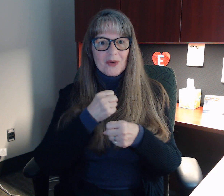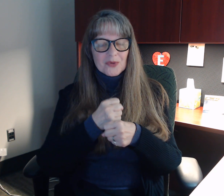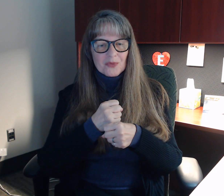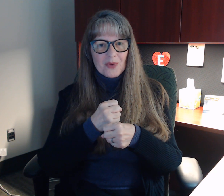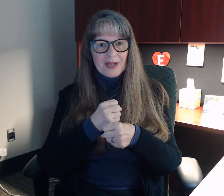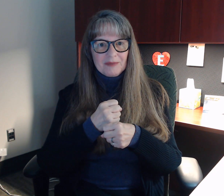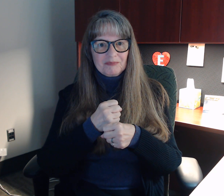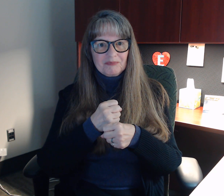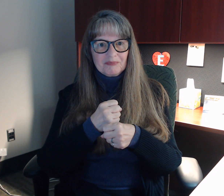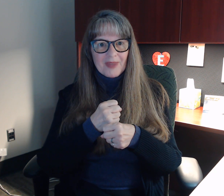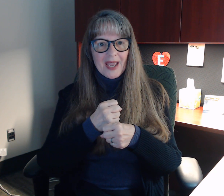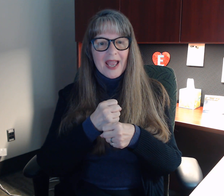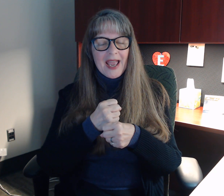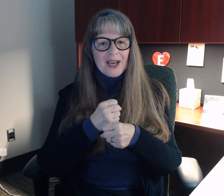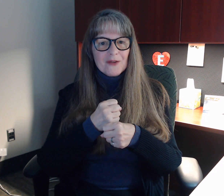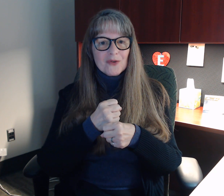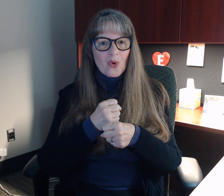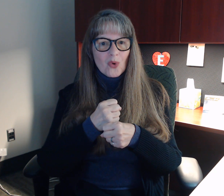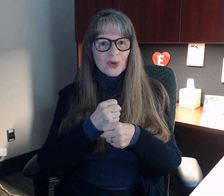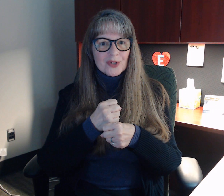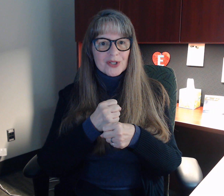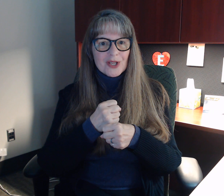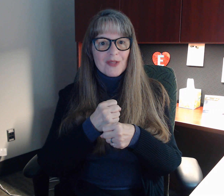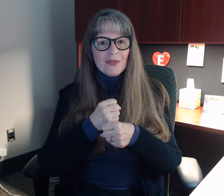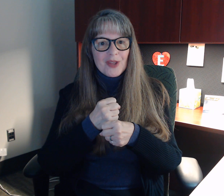around. And of course, the